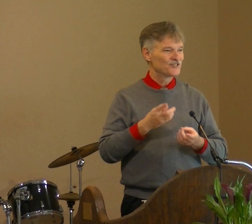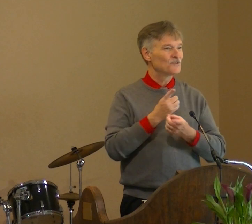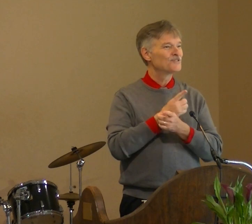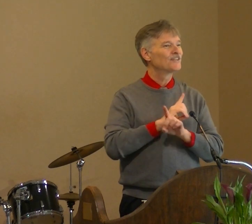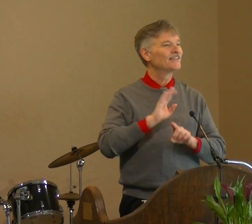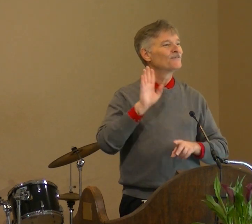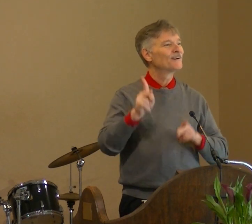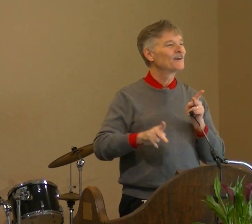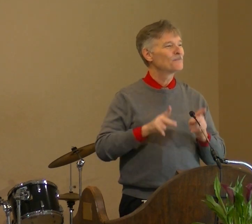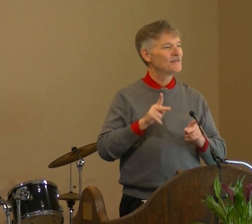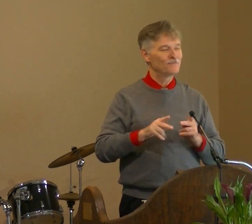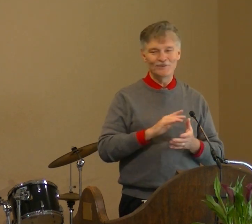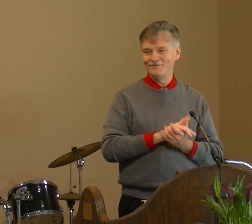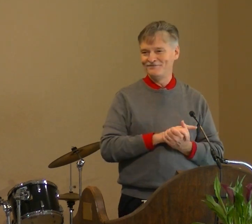she was delivering her people.